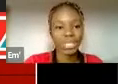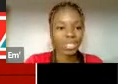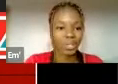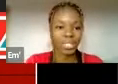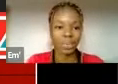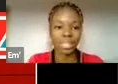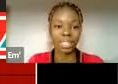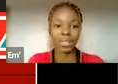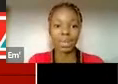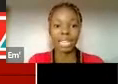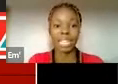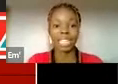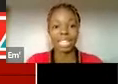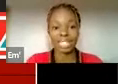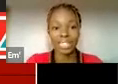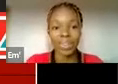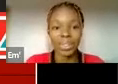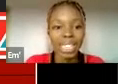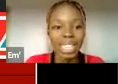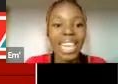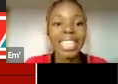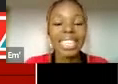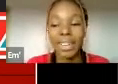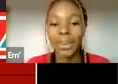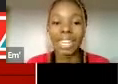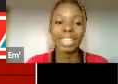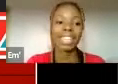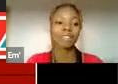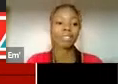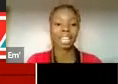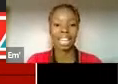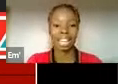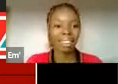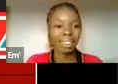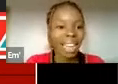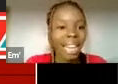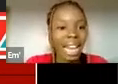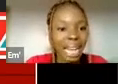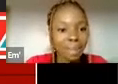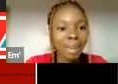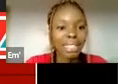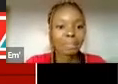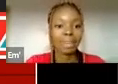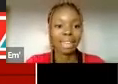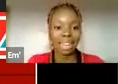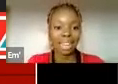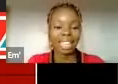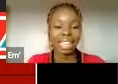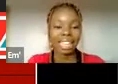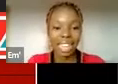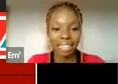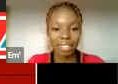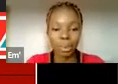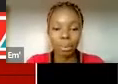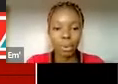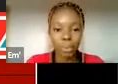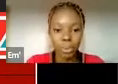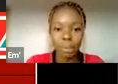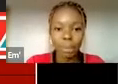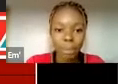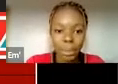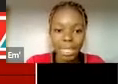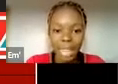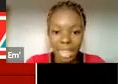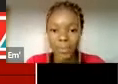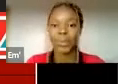DEC 2021 Kiswahili category, secondary level, are Albert Muka Elar from